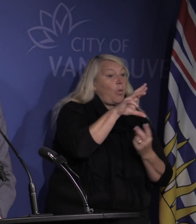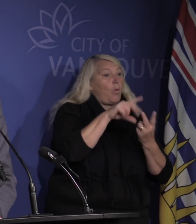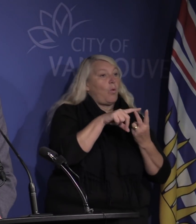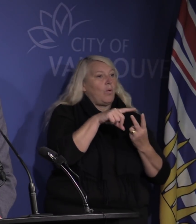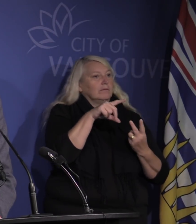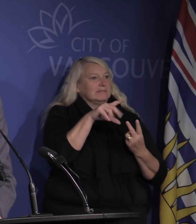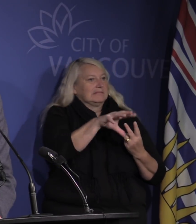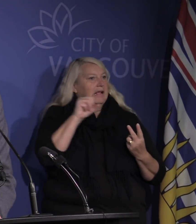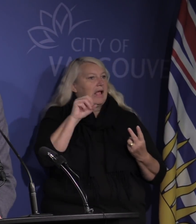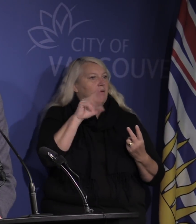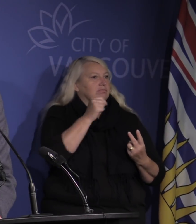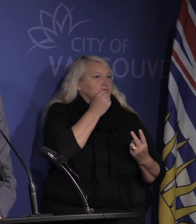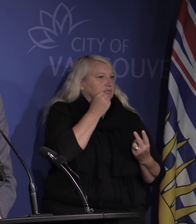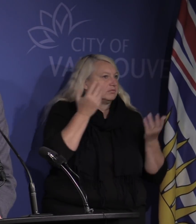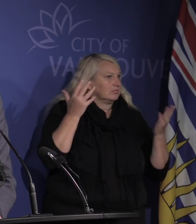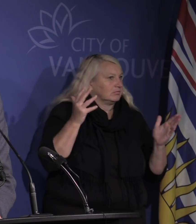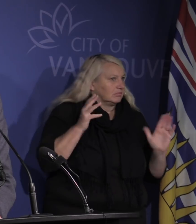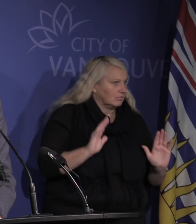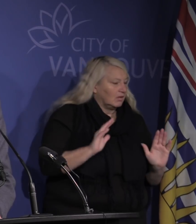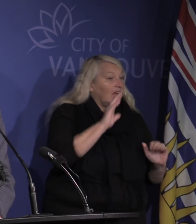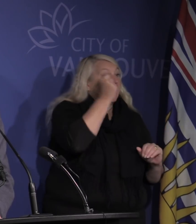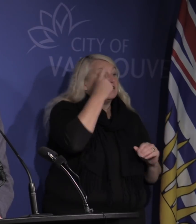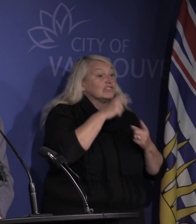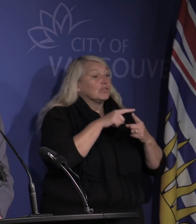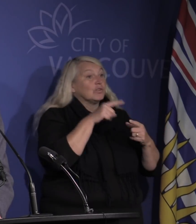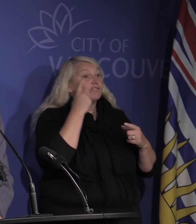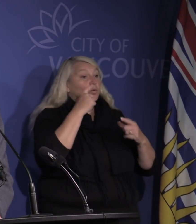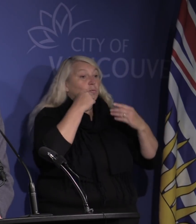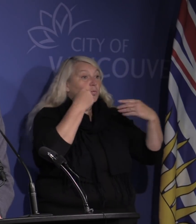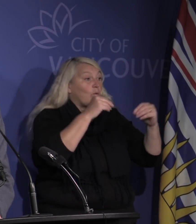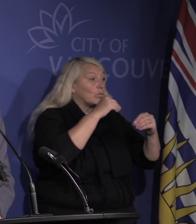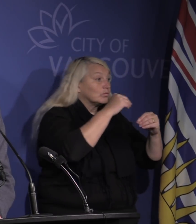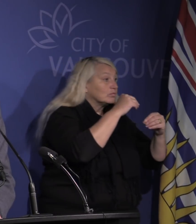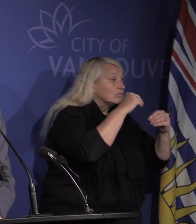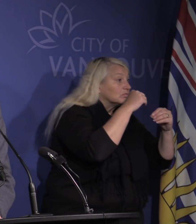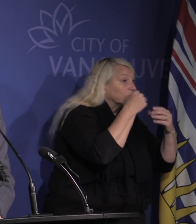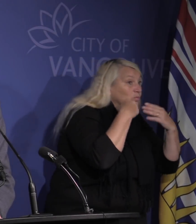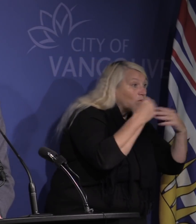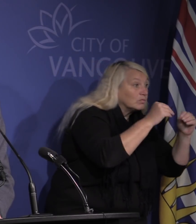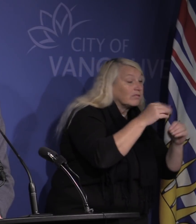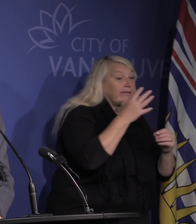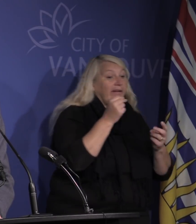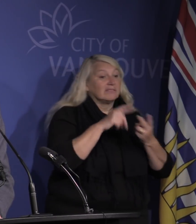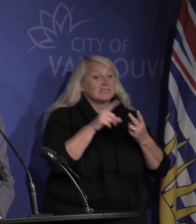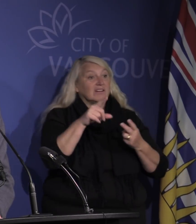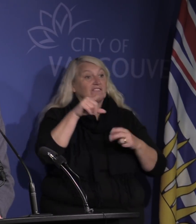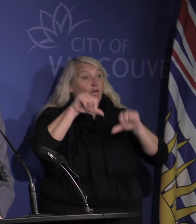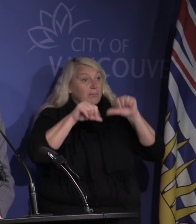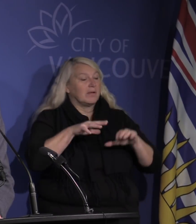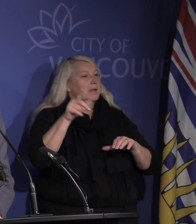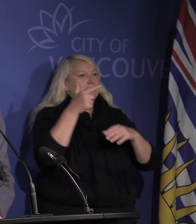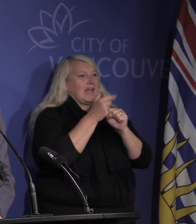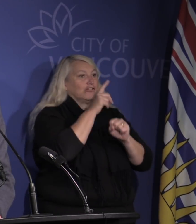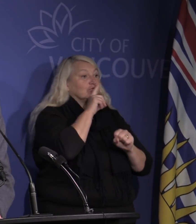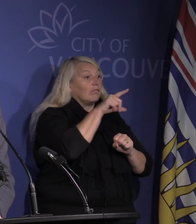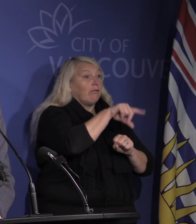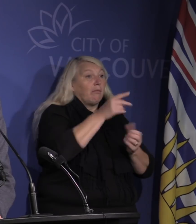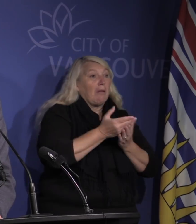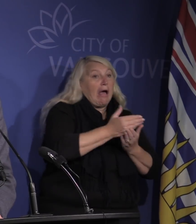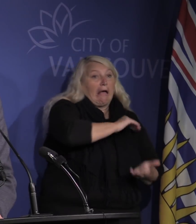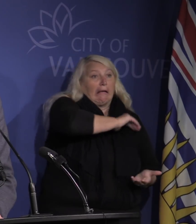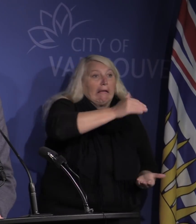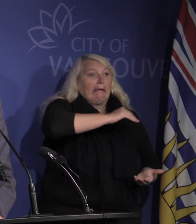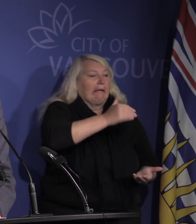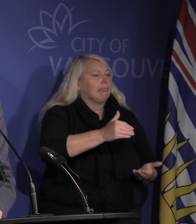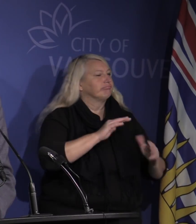will also allow us to monitor the situation in grocery stores and pharmacies and to make sure no one is buying more supplies than they need, and allow us